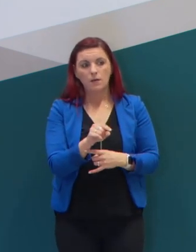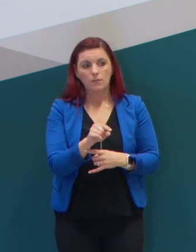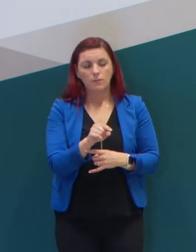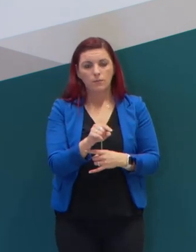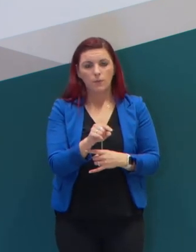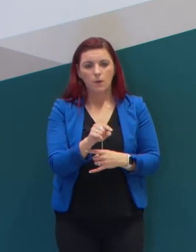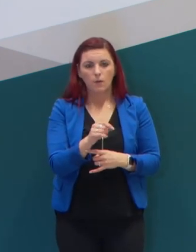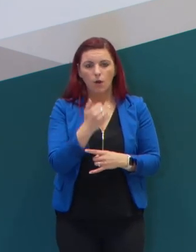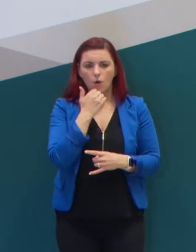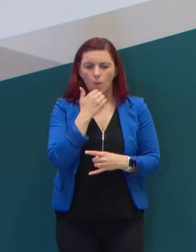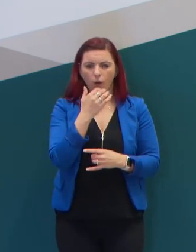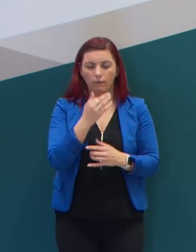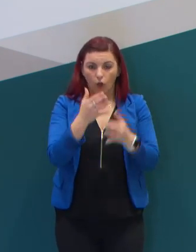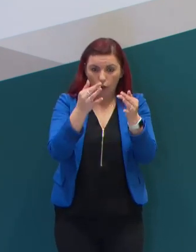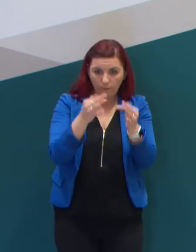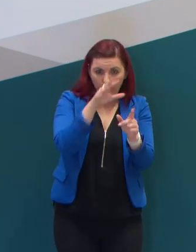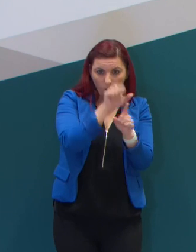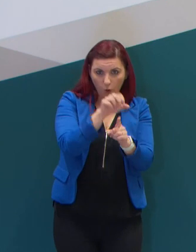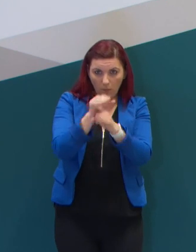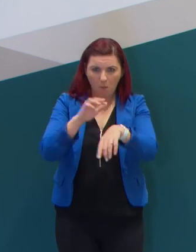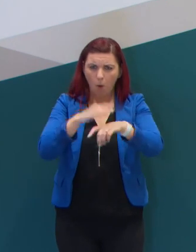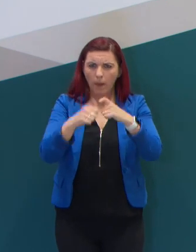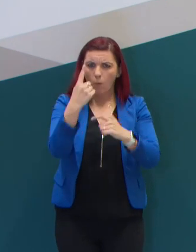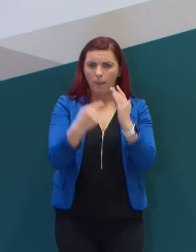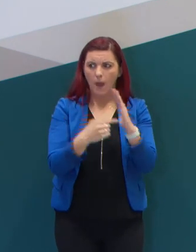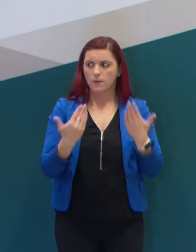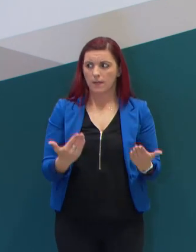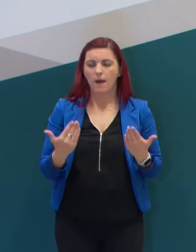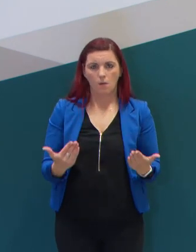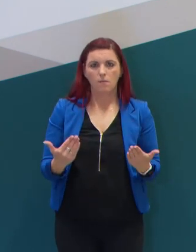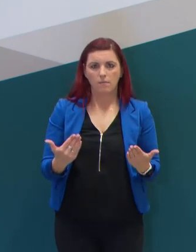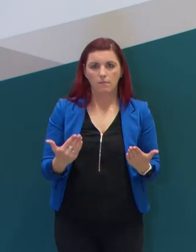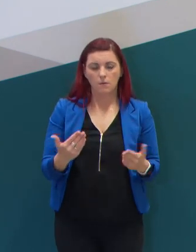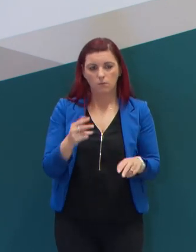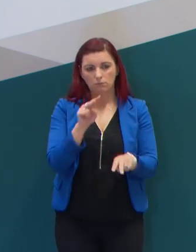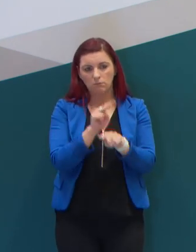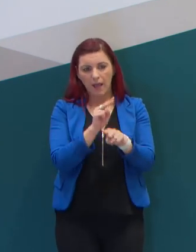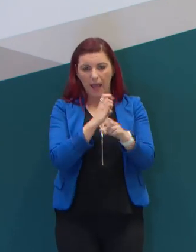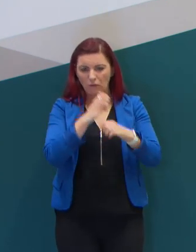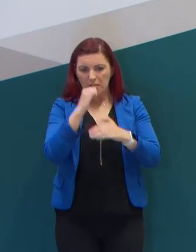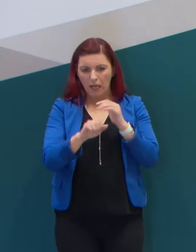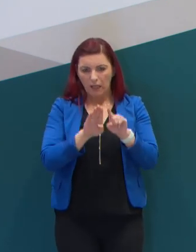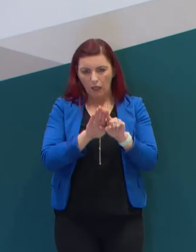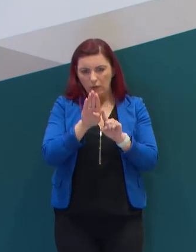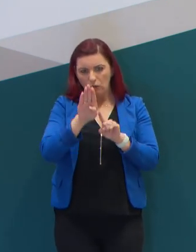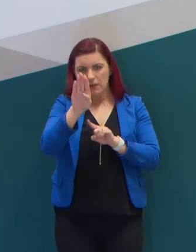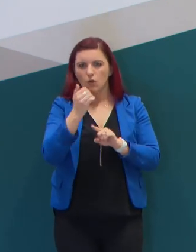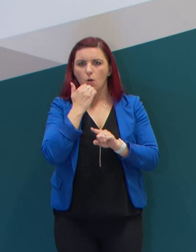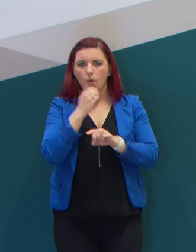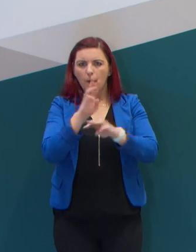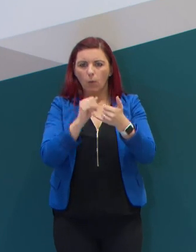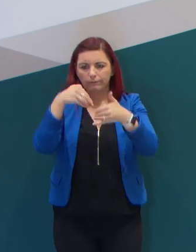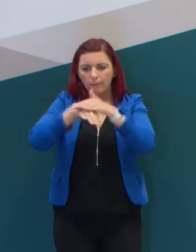were a number of confirmed cases now exceeding 1,000, an observed day-on-day increase in the number of admissions to